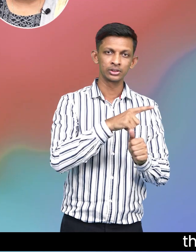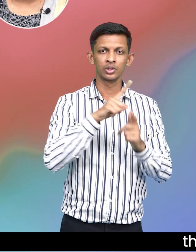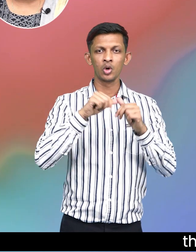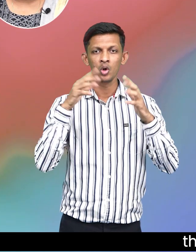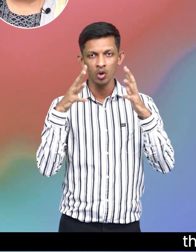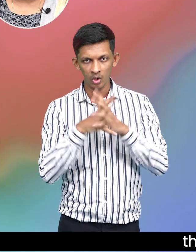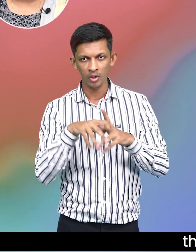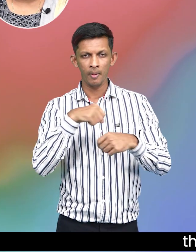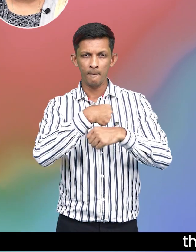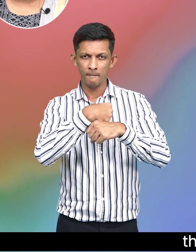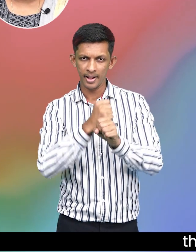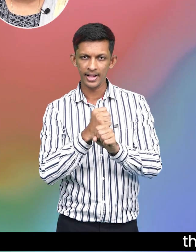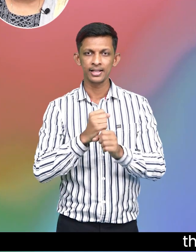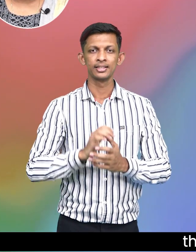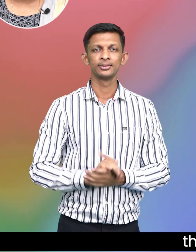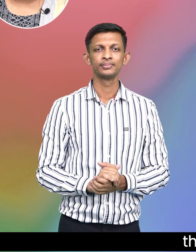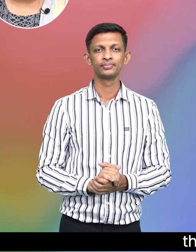procedures